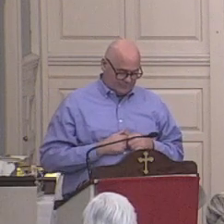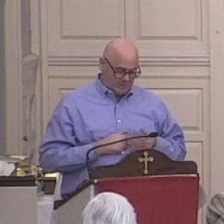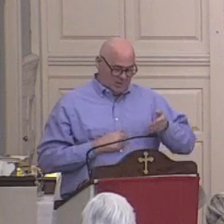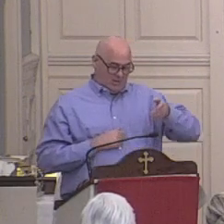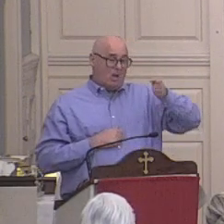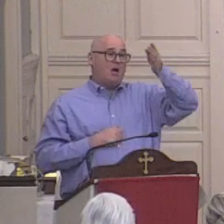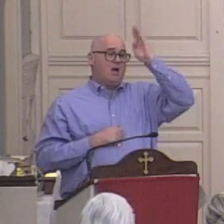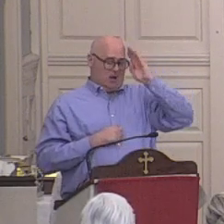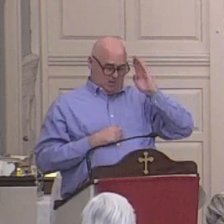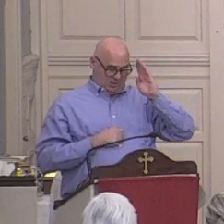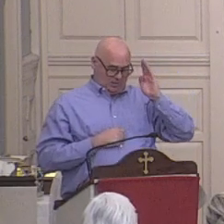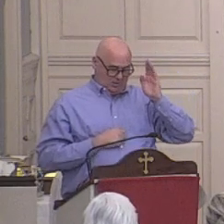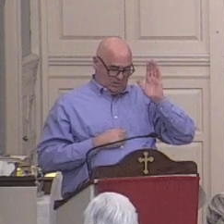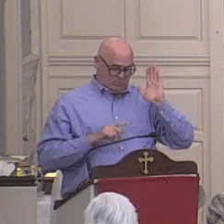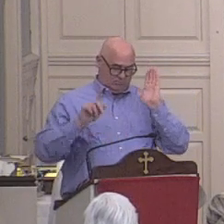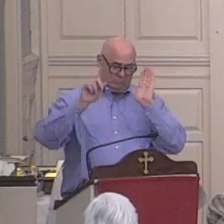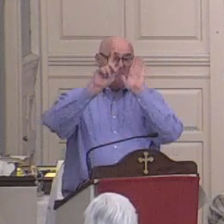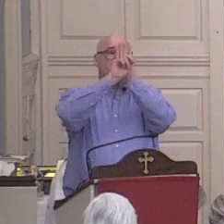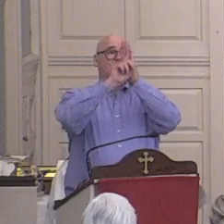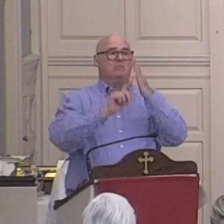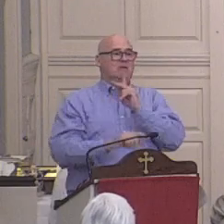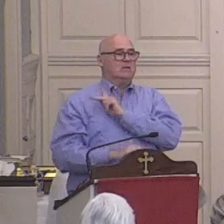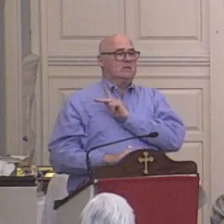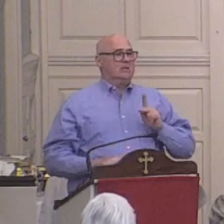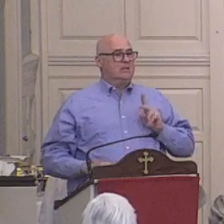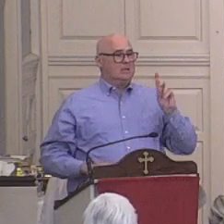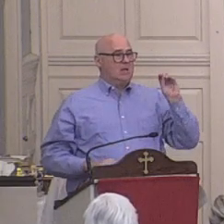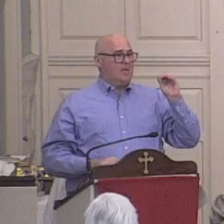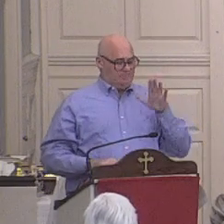who was himself awaiting the kingdom of God,